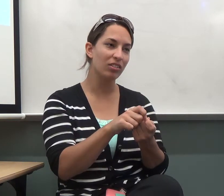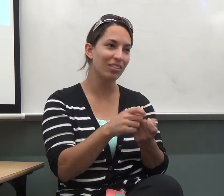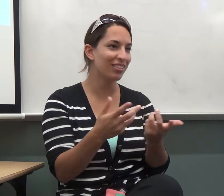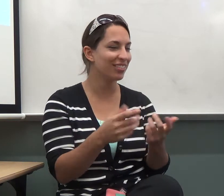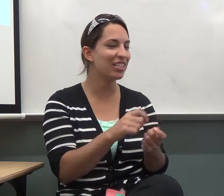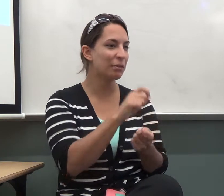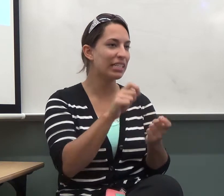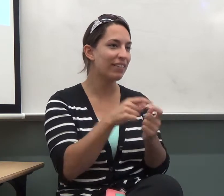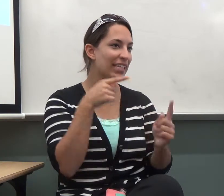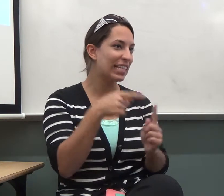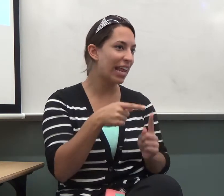Right?